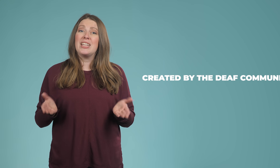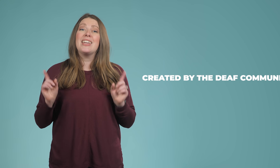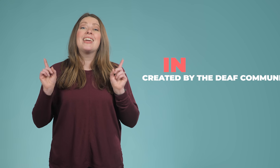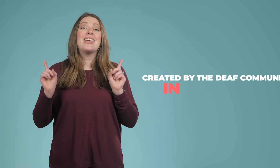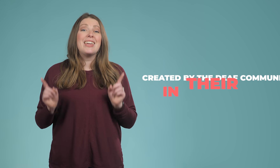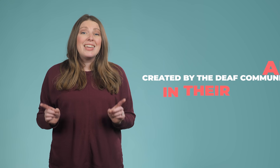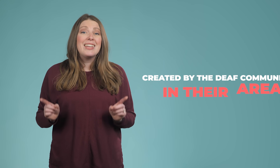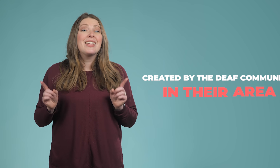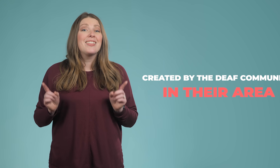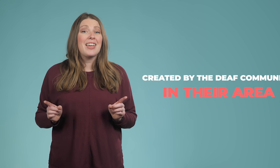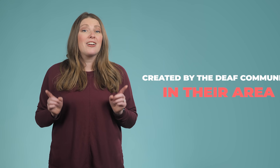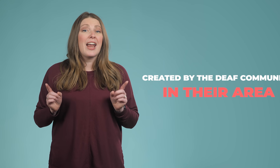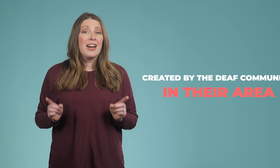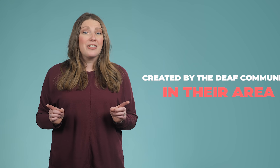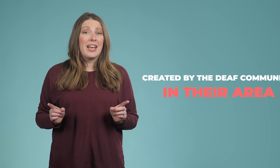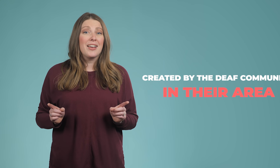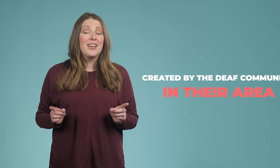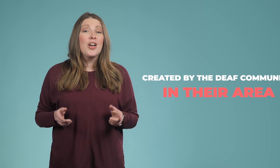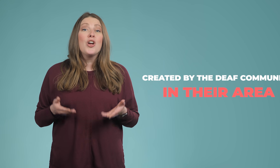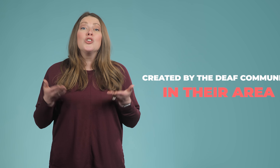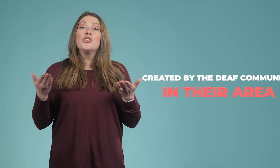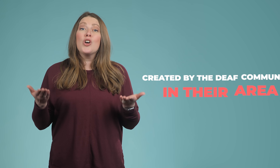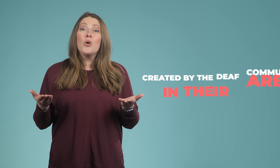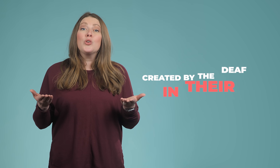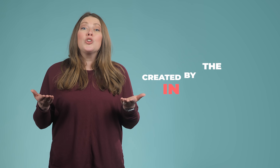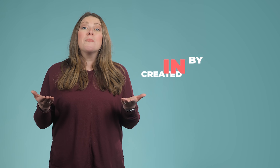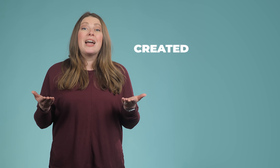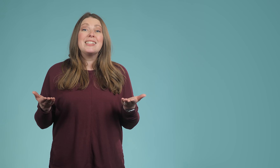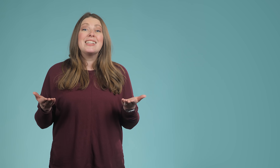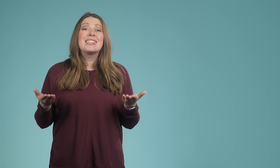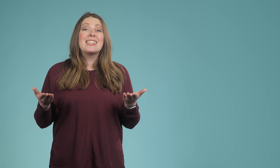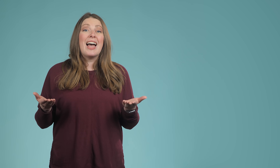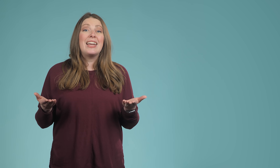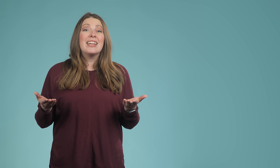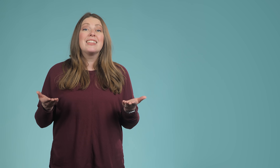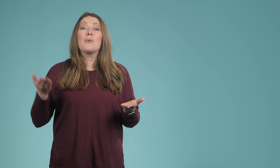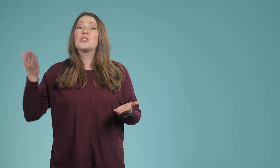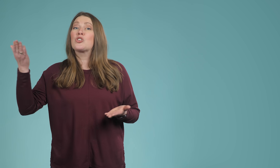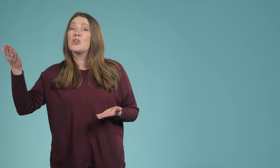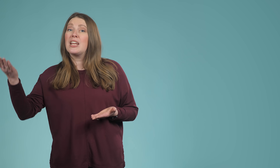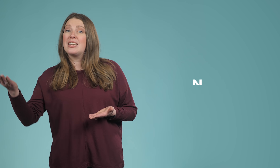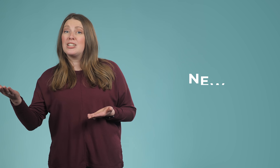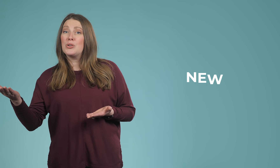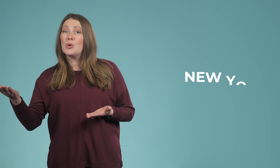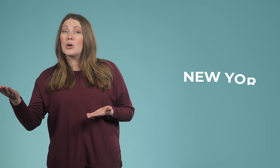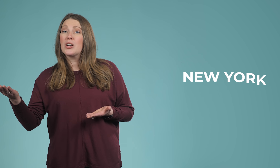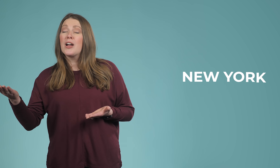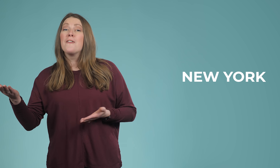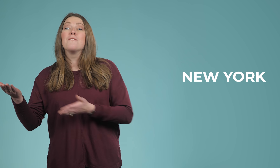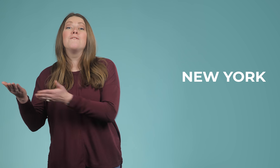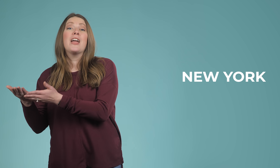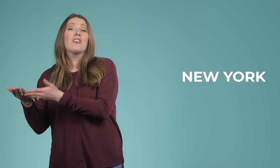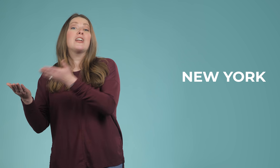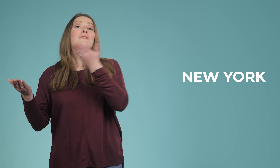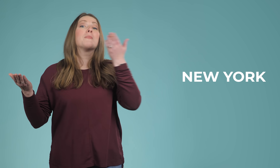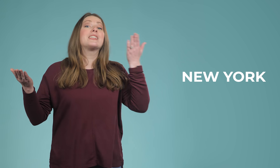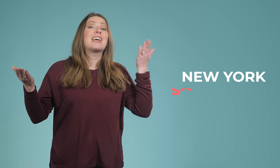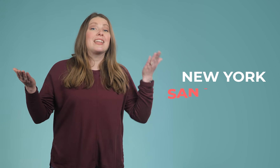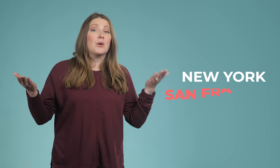community in their area. So you might see a sign that was created in New York vary from a sign that